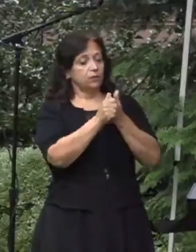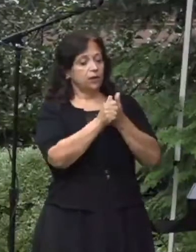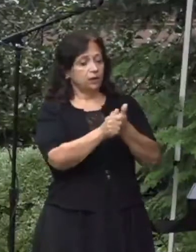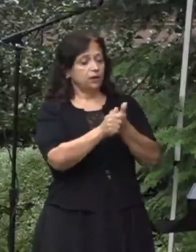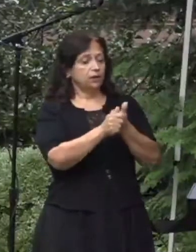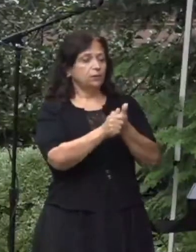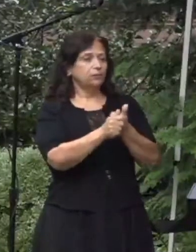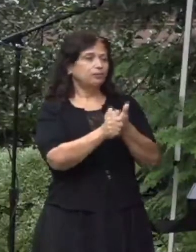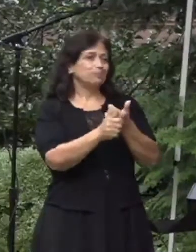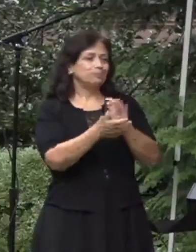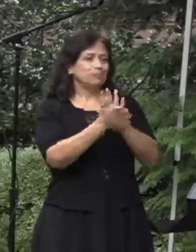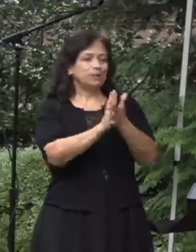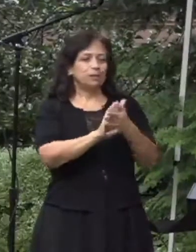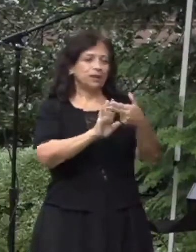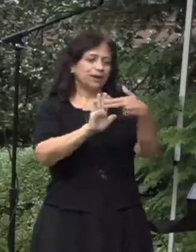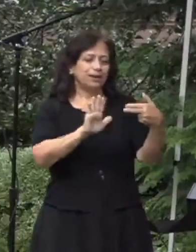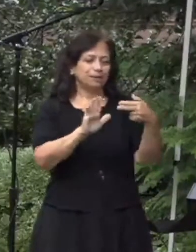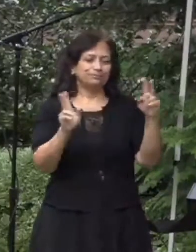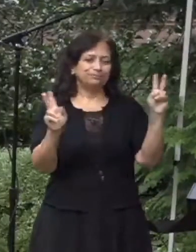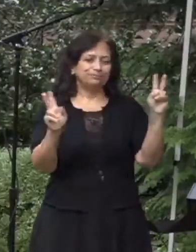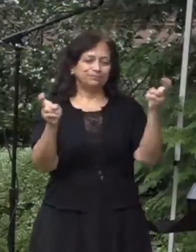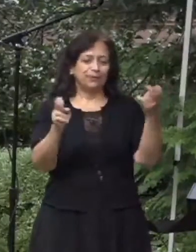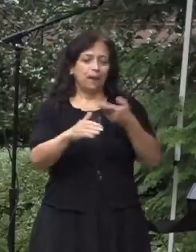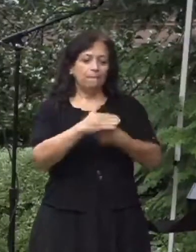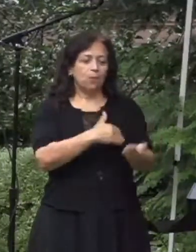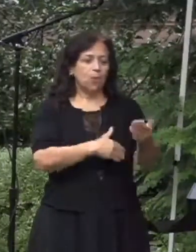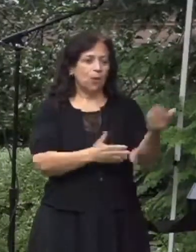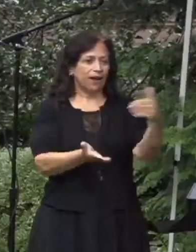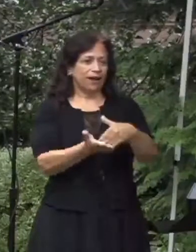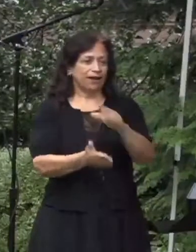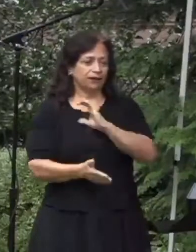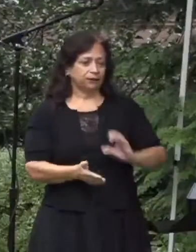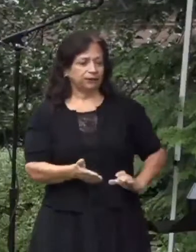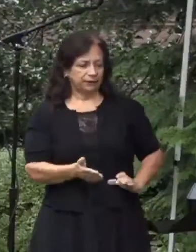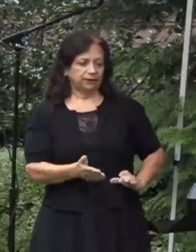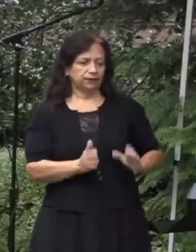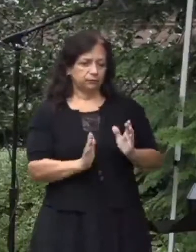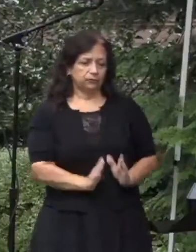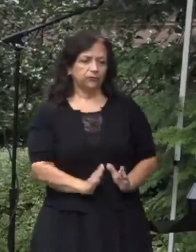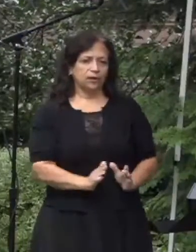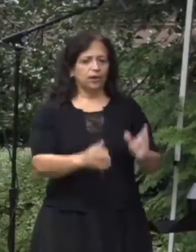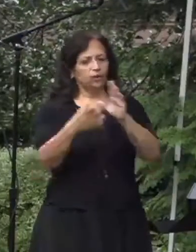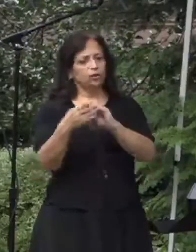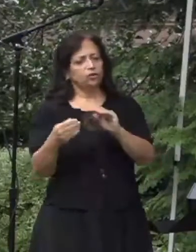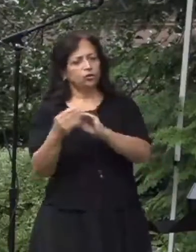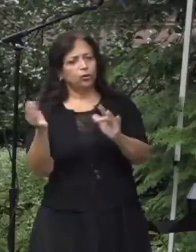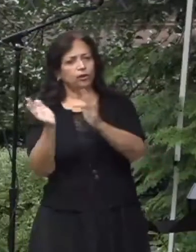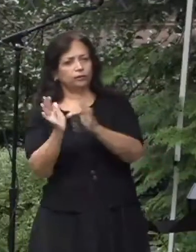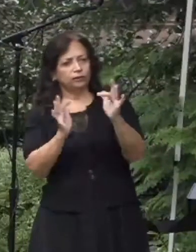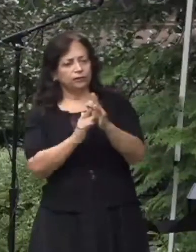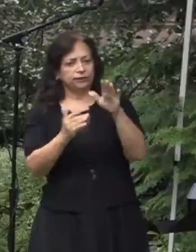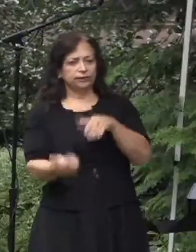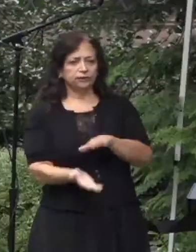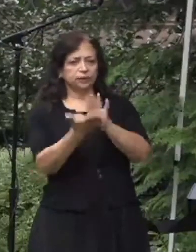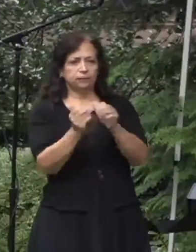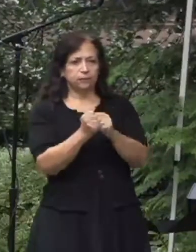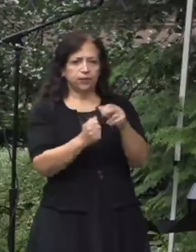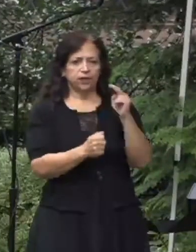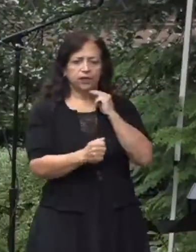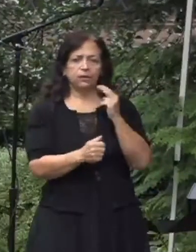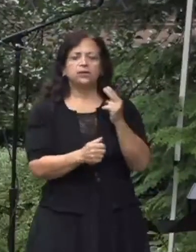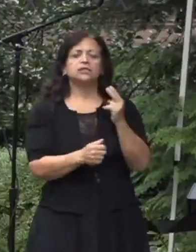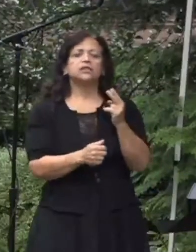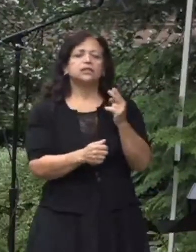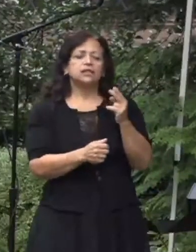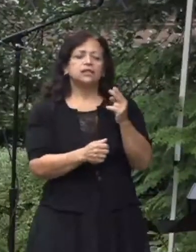namely being a born-again Christian. The story of Jesus's encounter with Nicodemus is